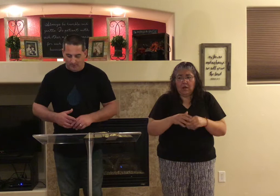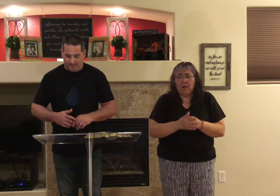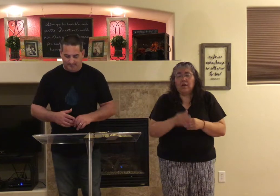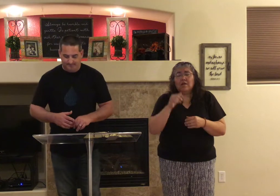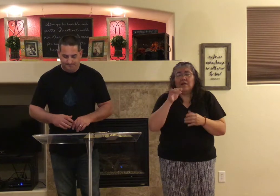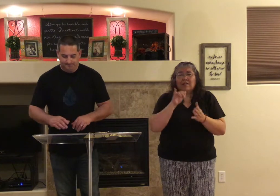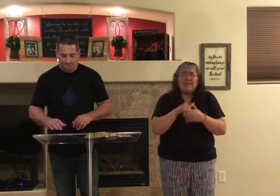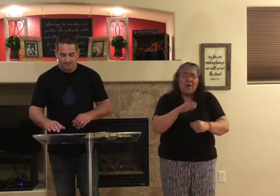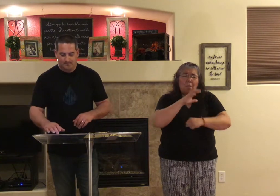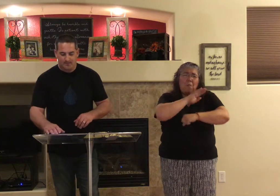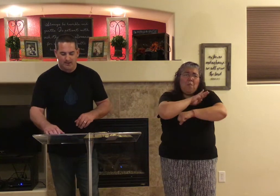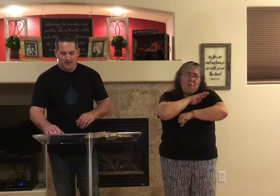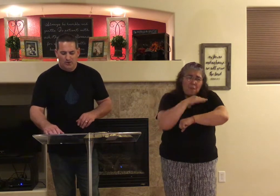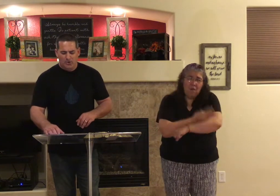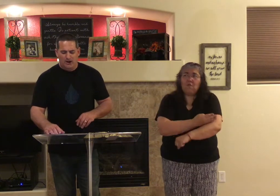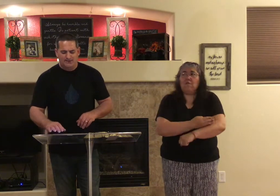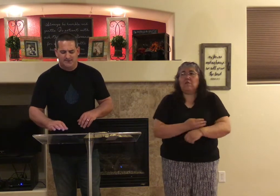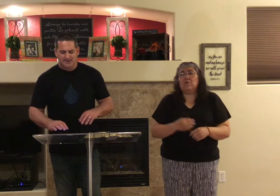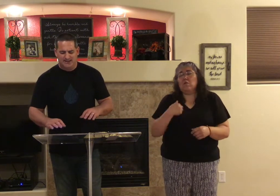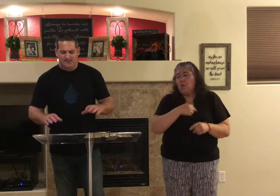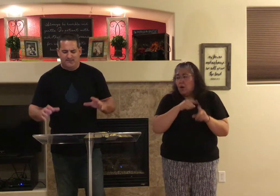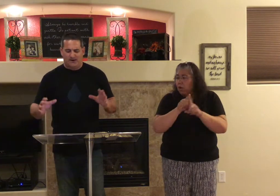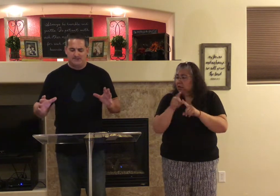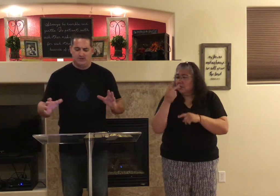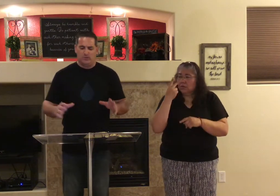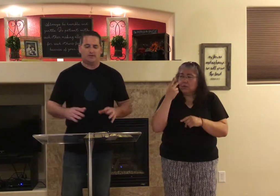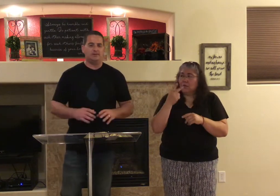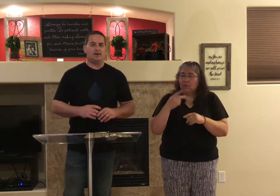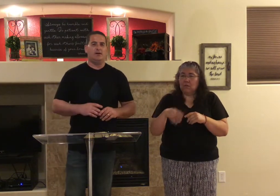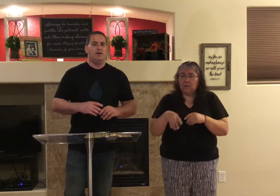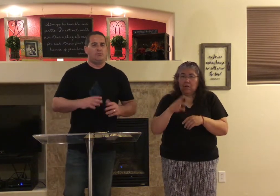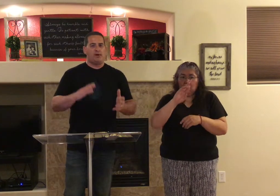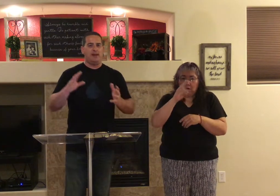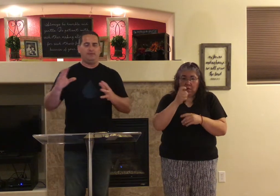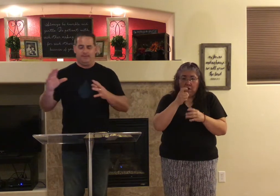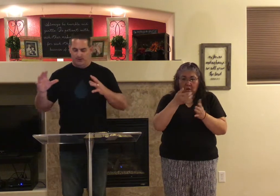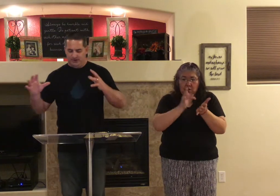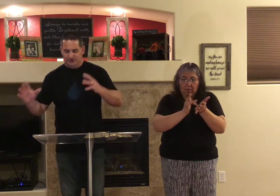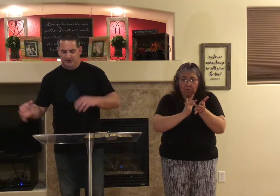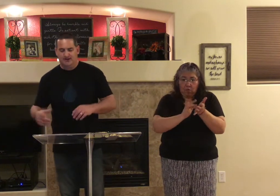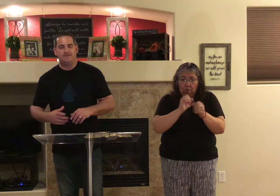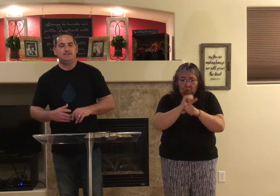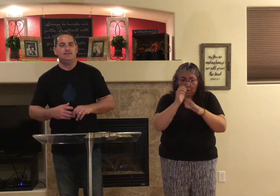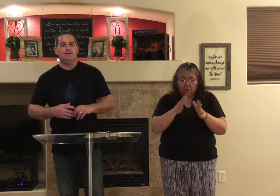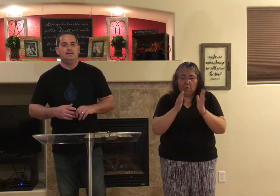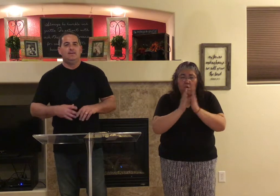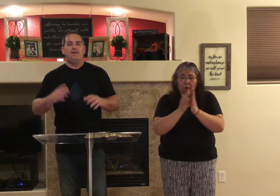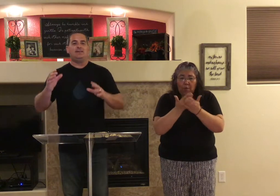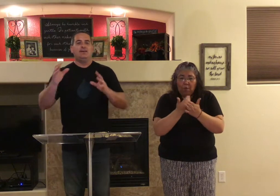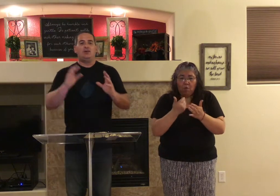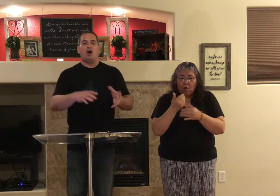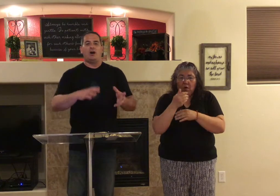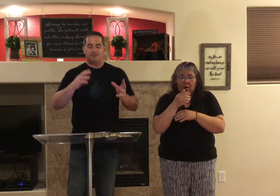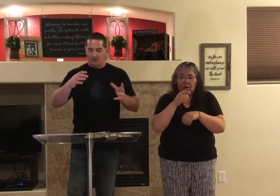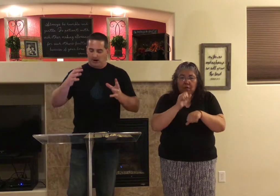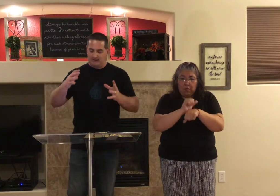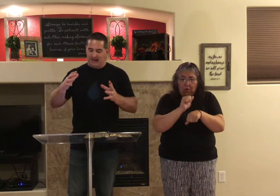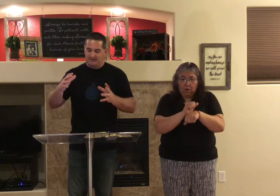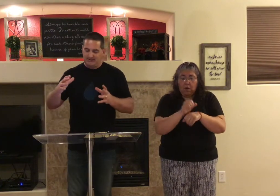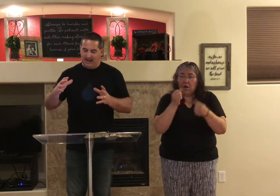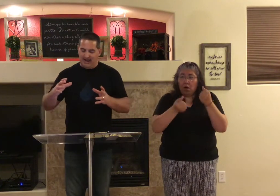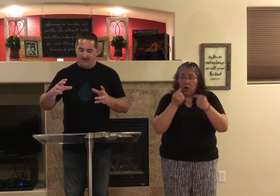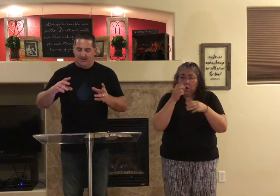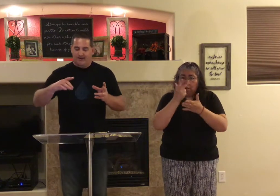that powerful. We also have seen pharmacy workers are praying before their shifts. In fact, cars